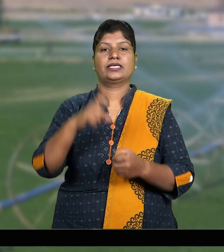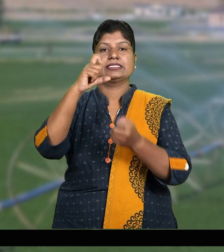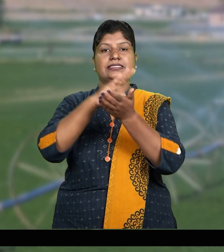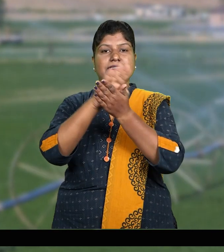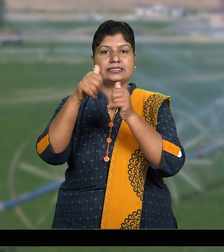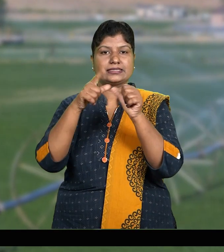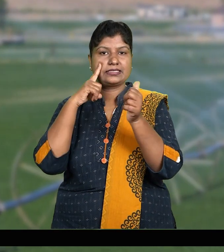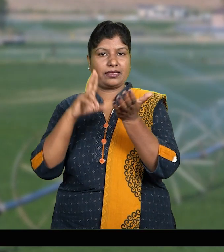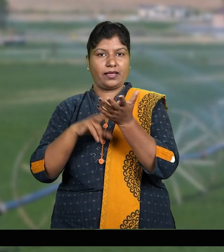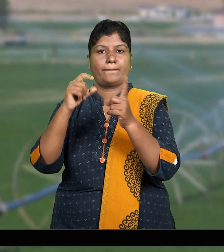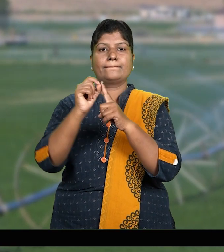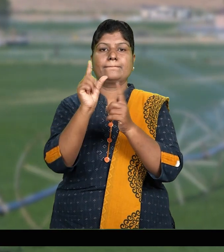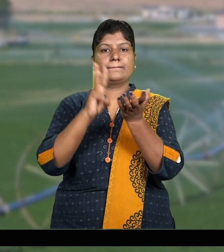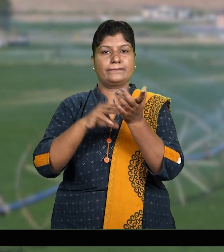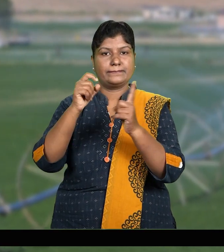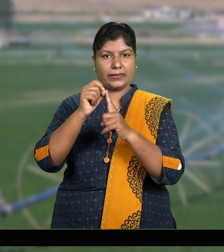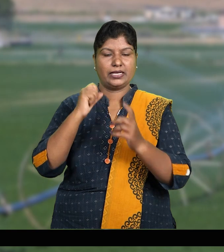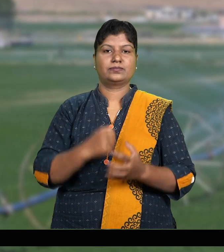chain pump,